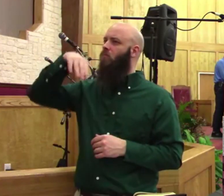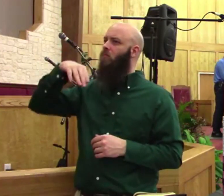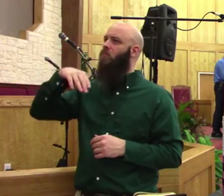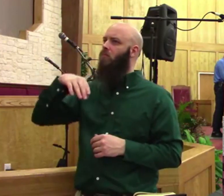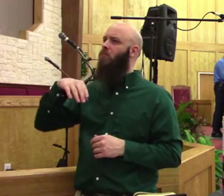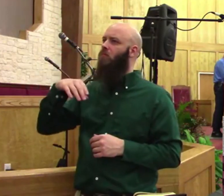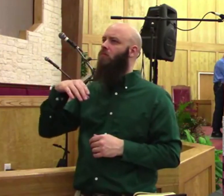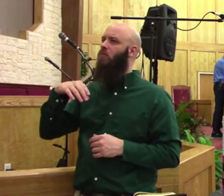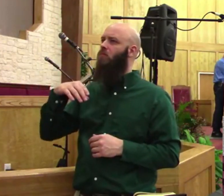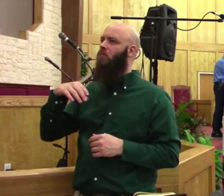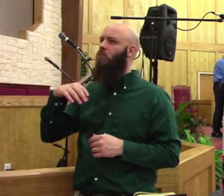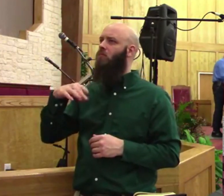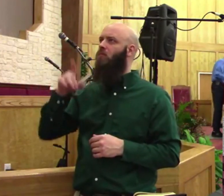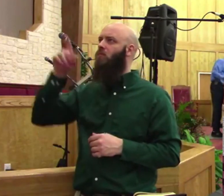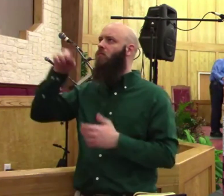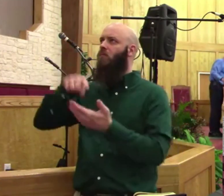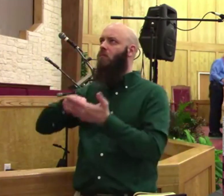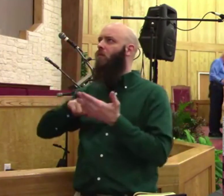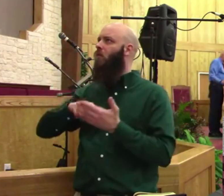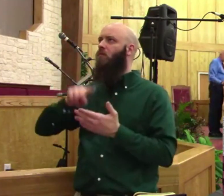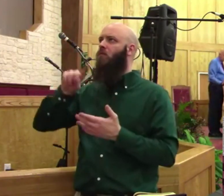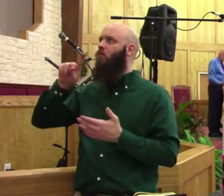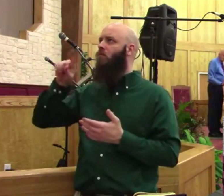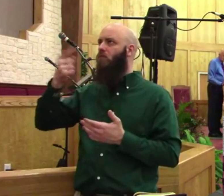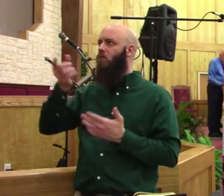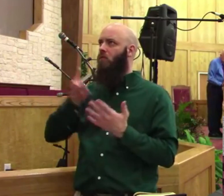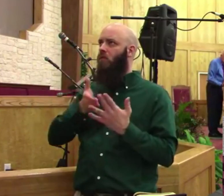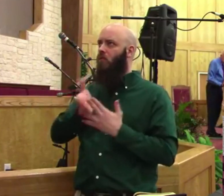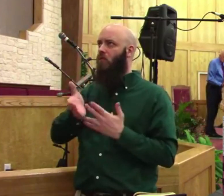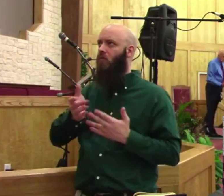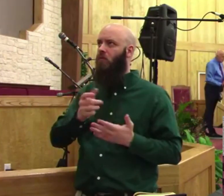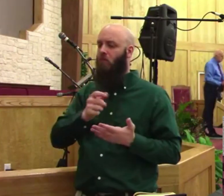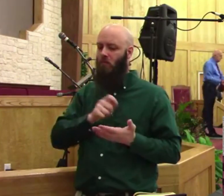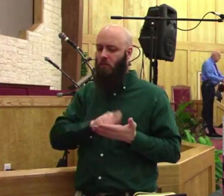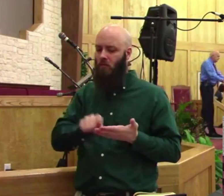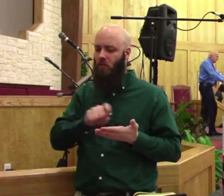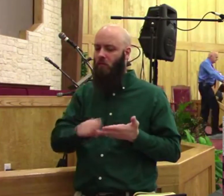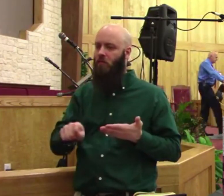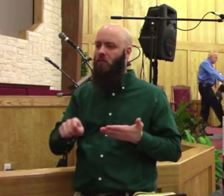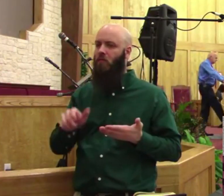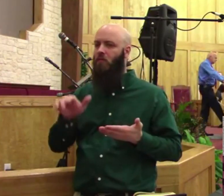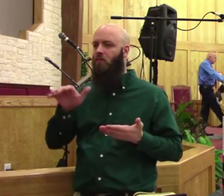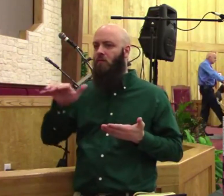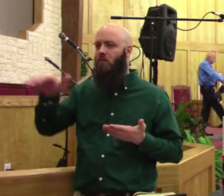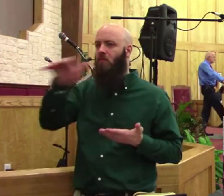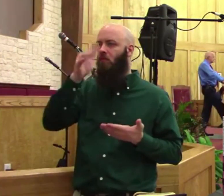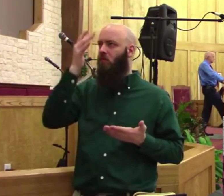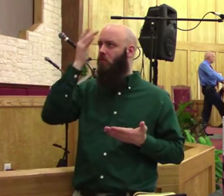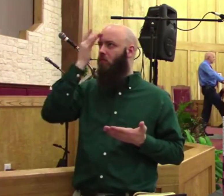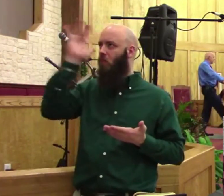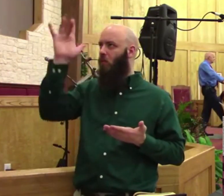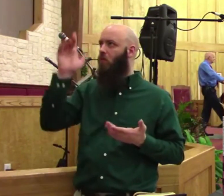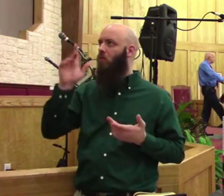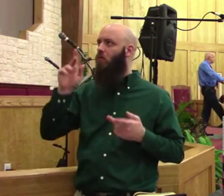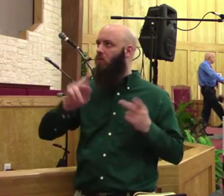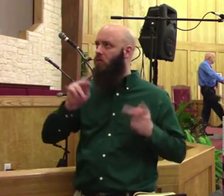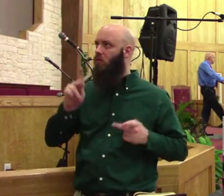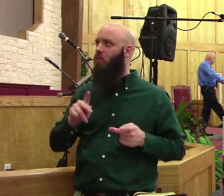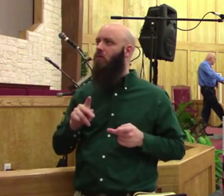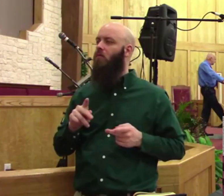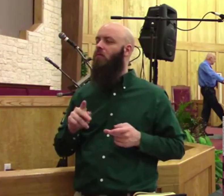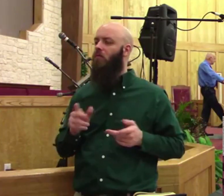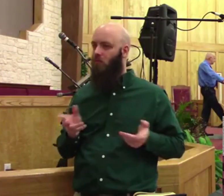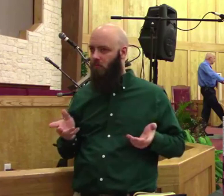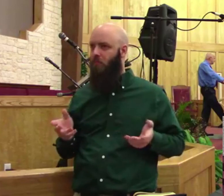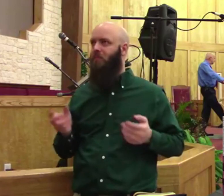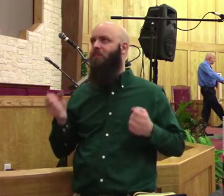the writings of learned men though we have